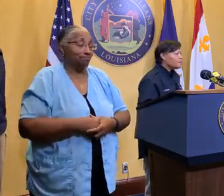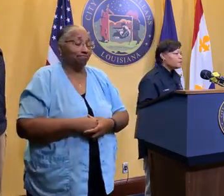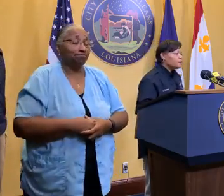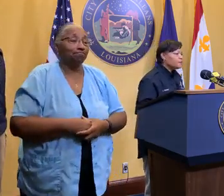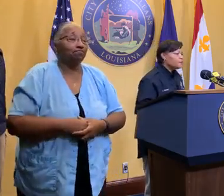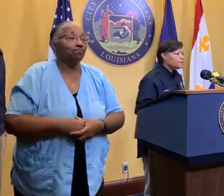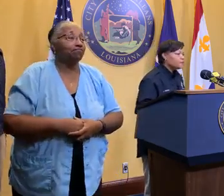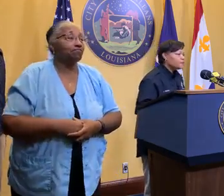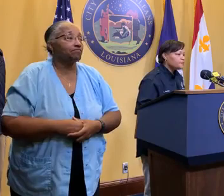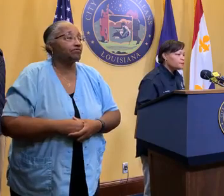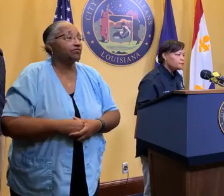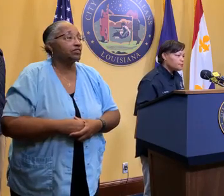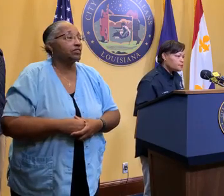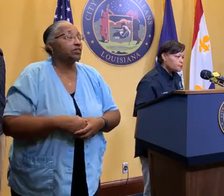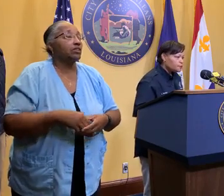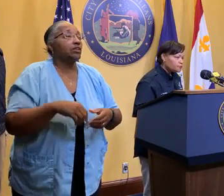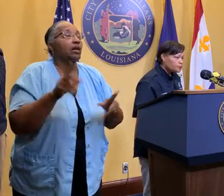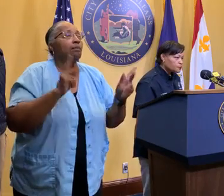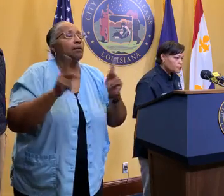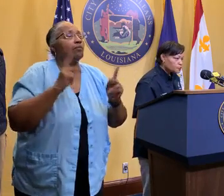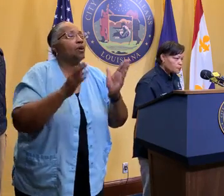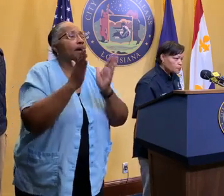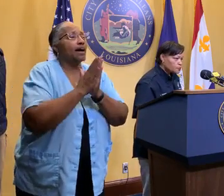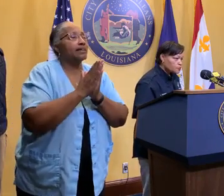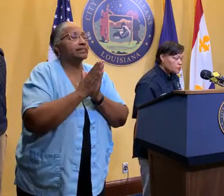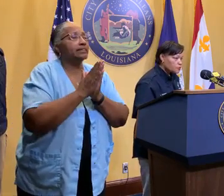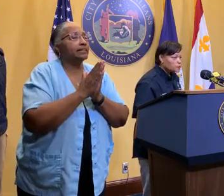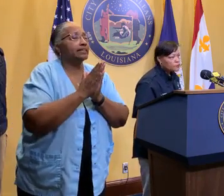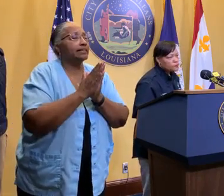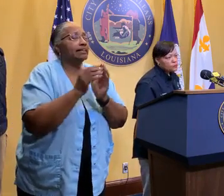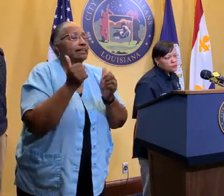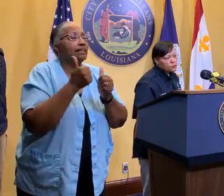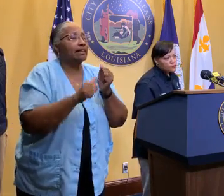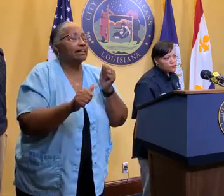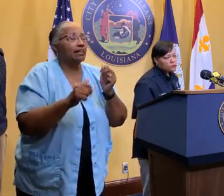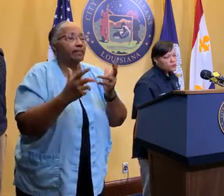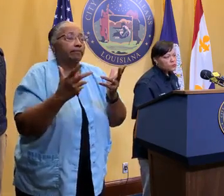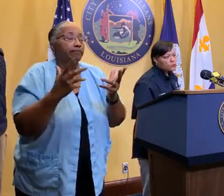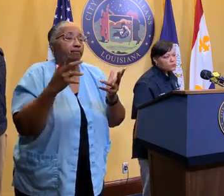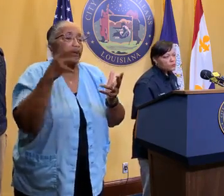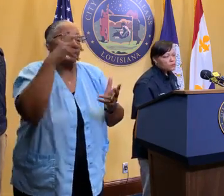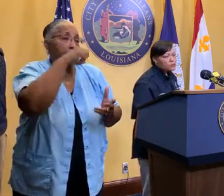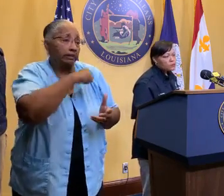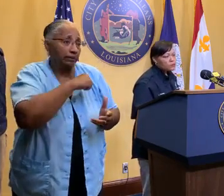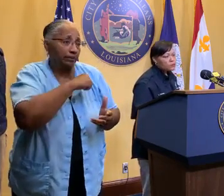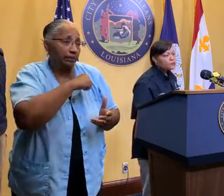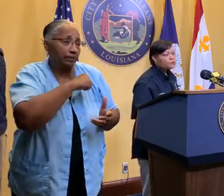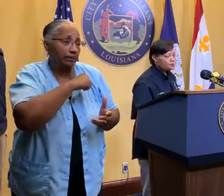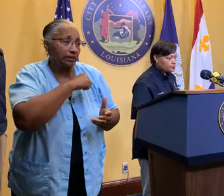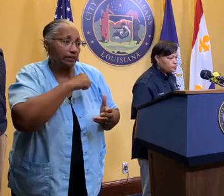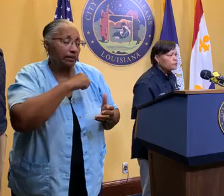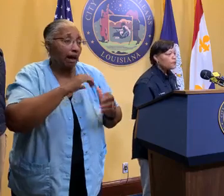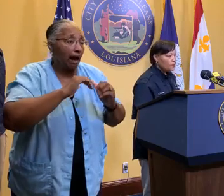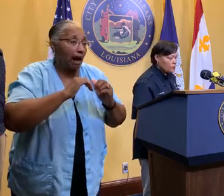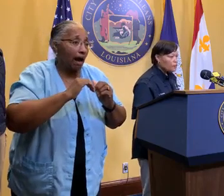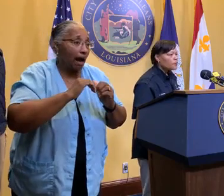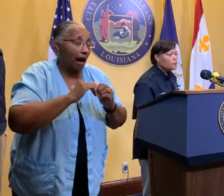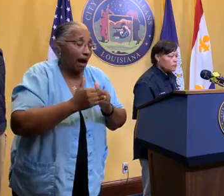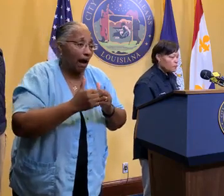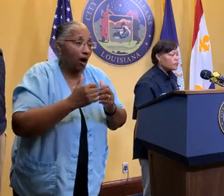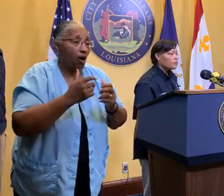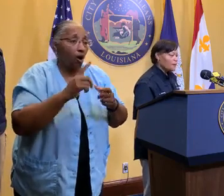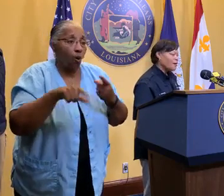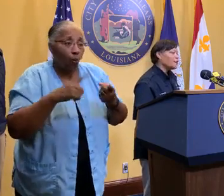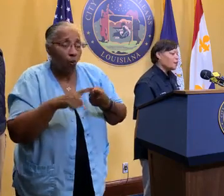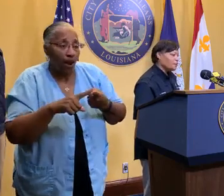applicant? Residents are asking, is there any preliminary estimate of when power can be expected to be restored?